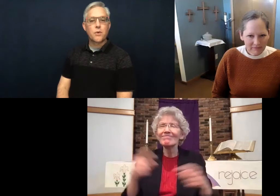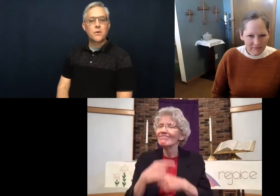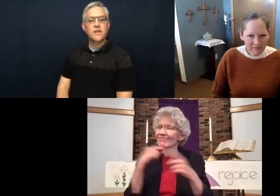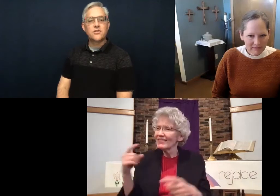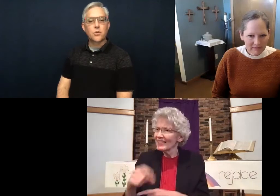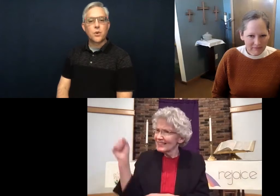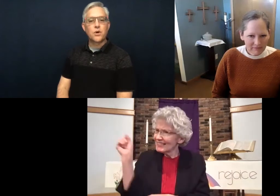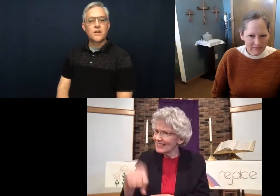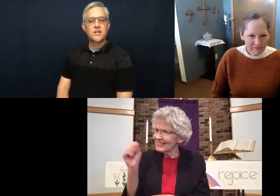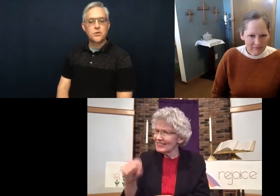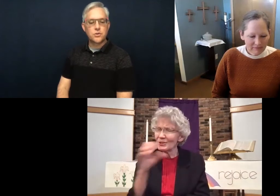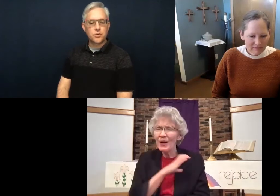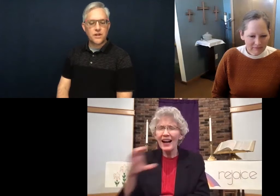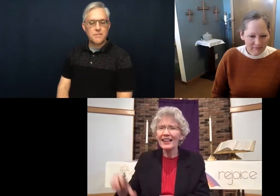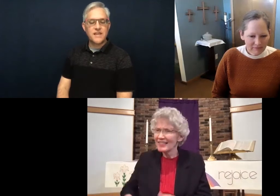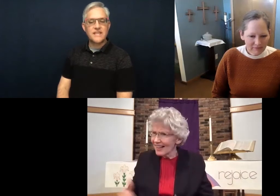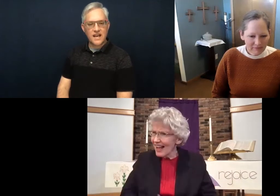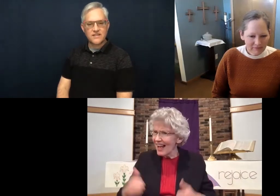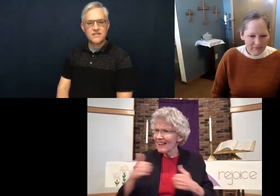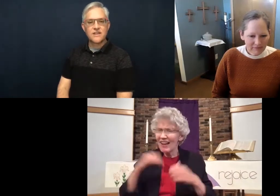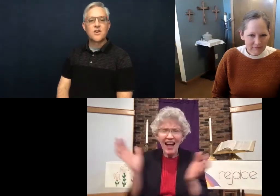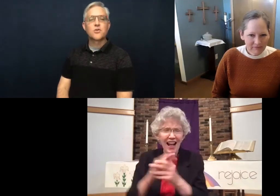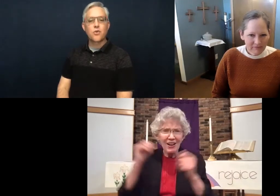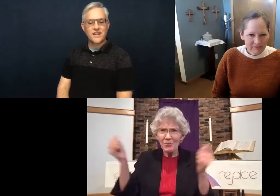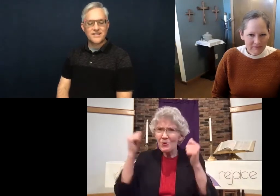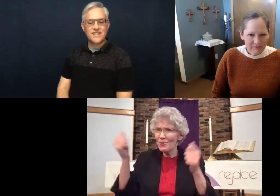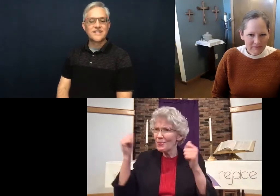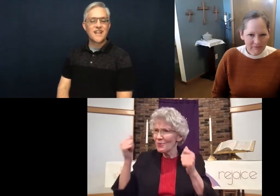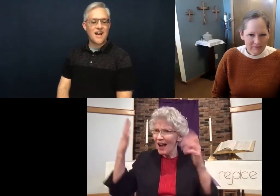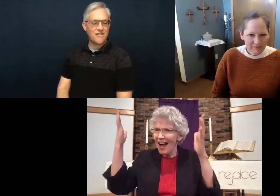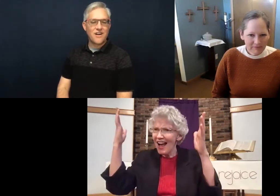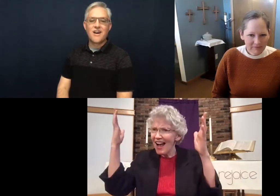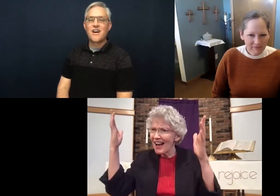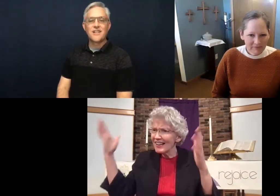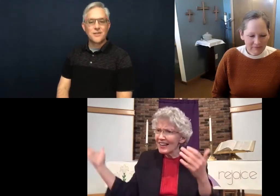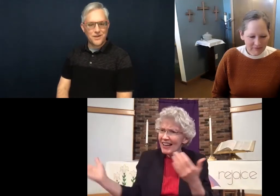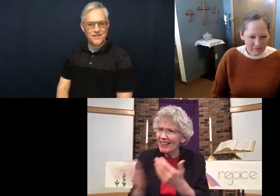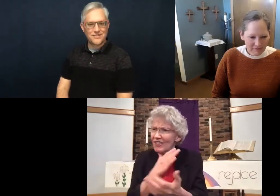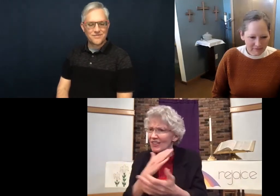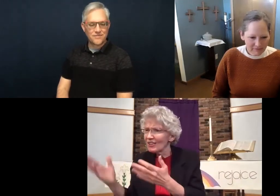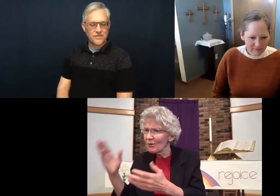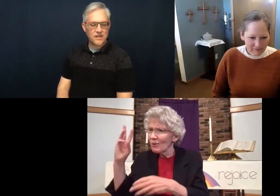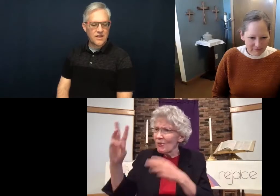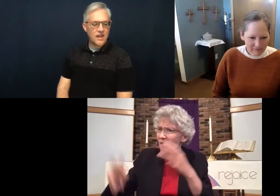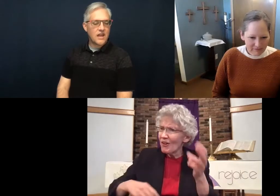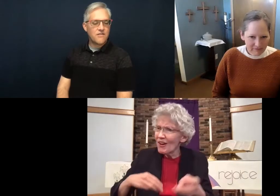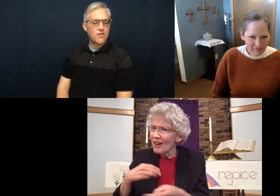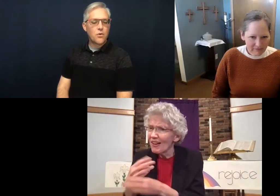Throughout Easter, we will continue to proclaim that yes, Christ is alive. Hallelujah. Even though the